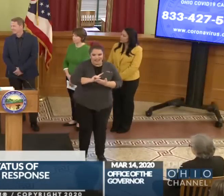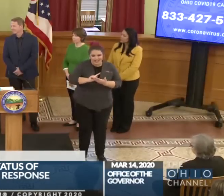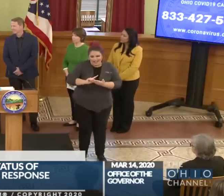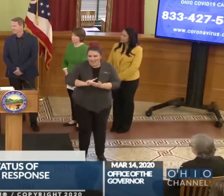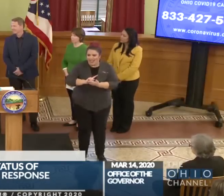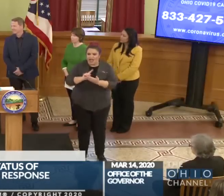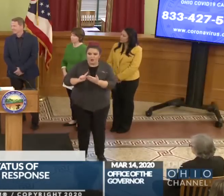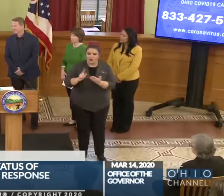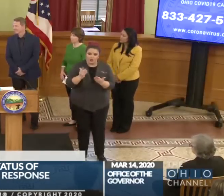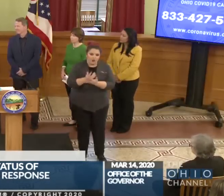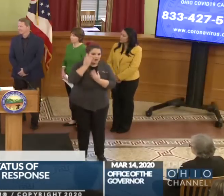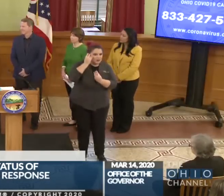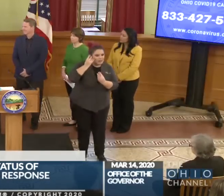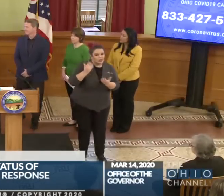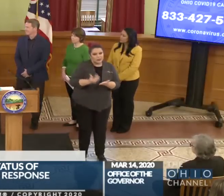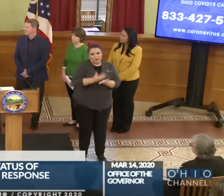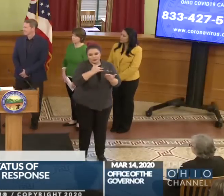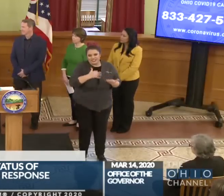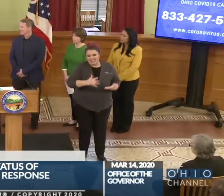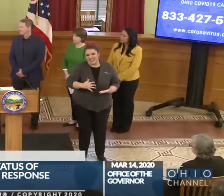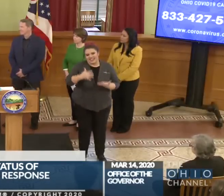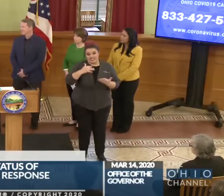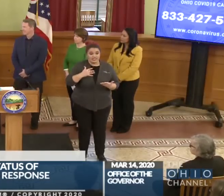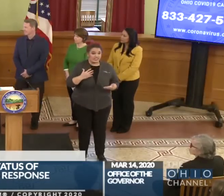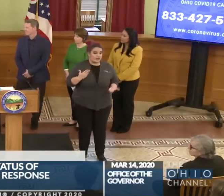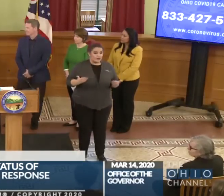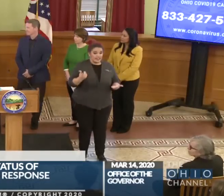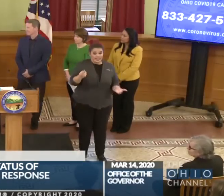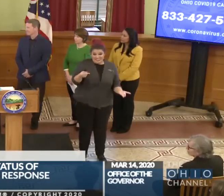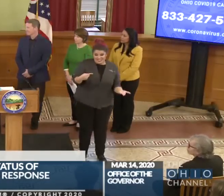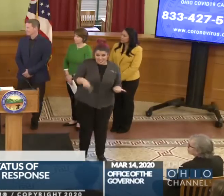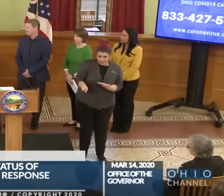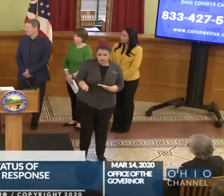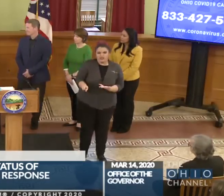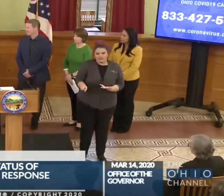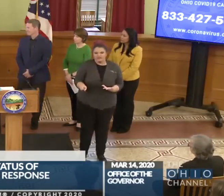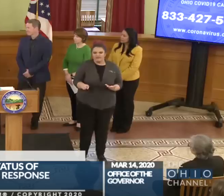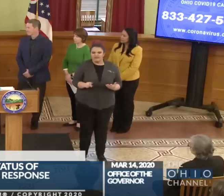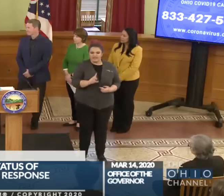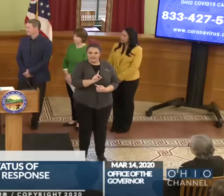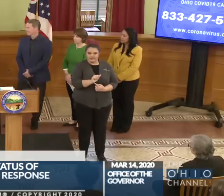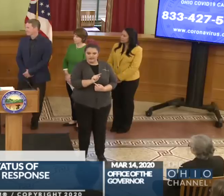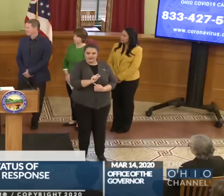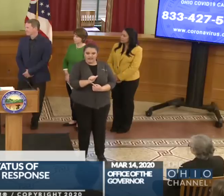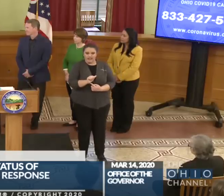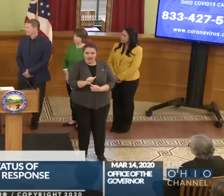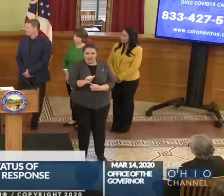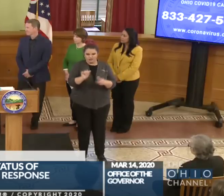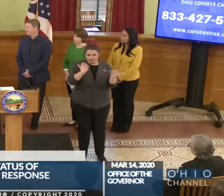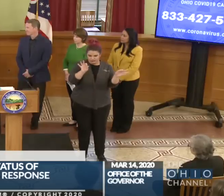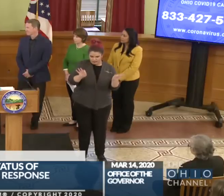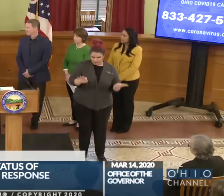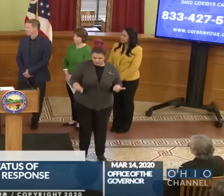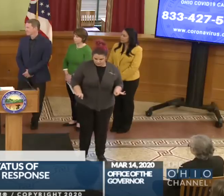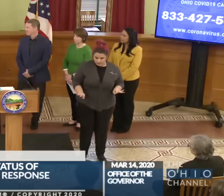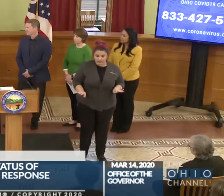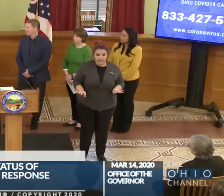all the time. And we'll try to share some more of that data next week with you, what we do know. I really want to talk to people more next week about what we do